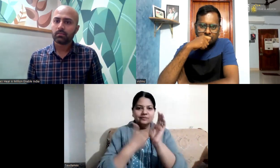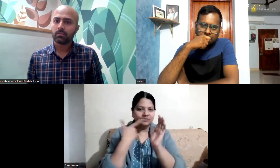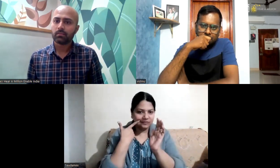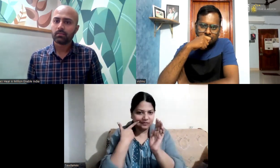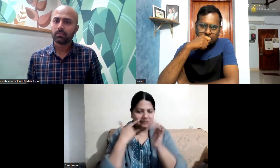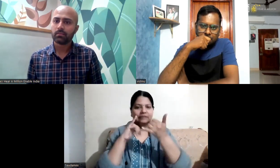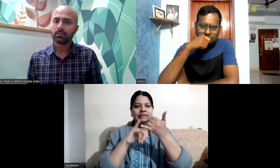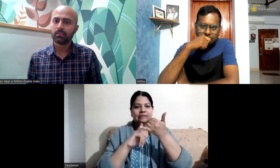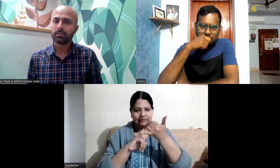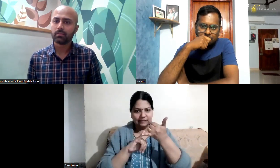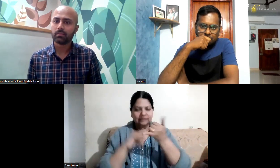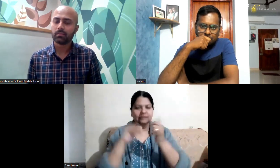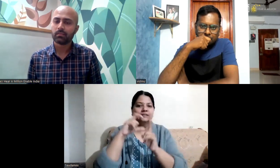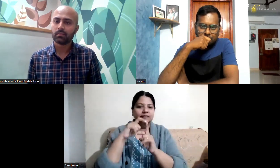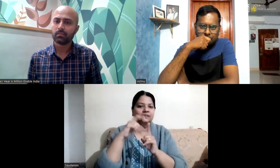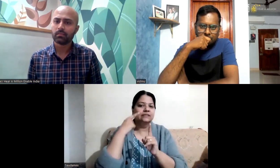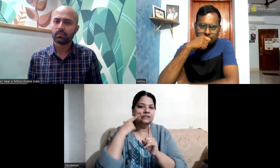out.